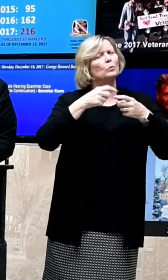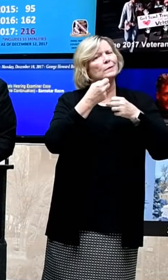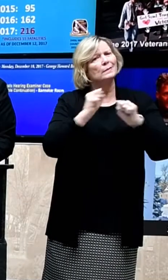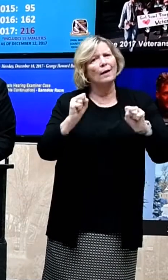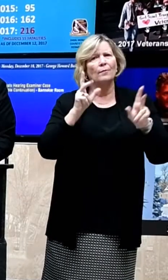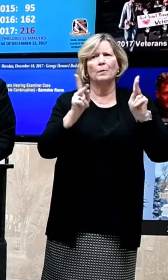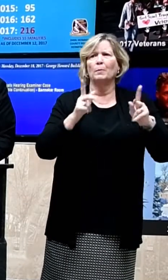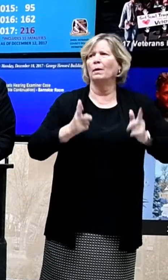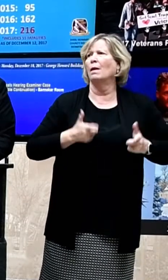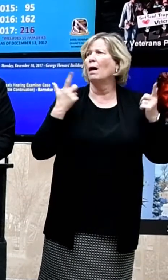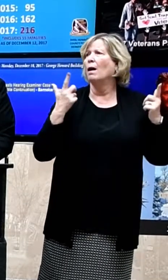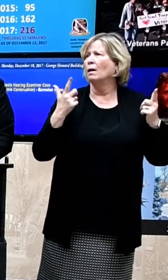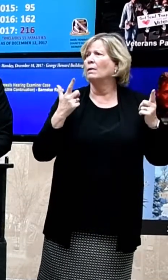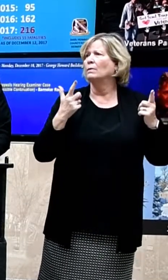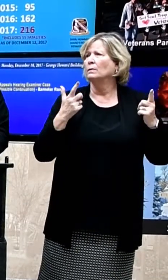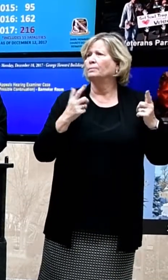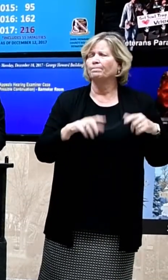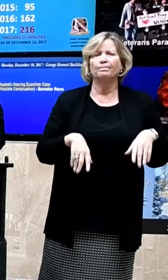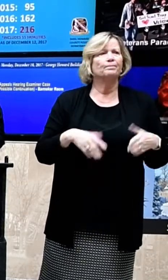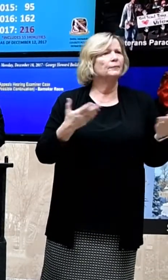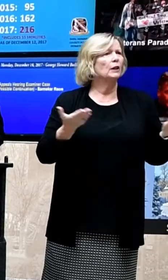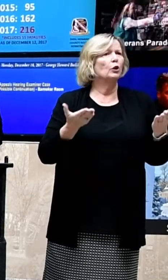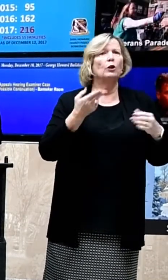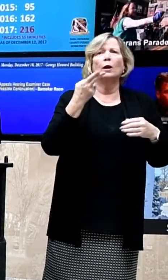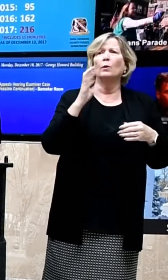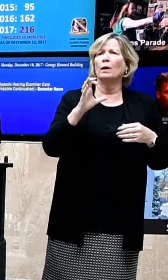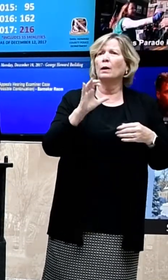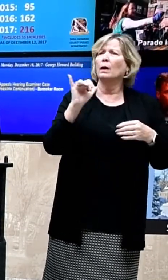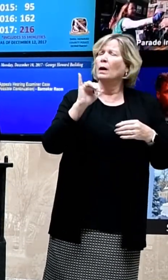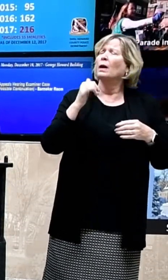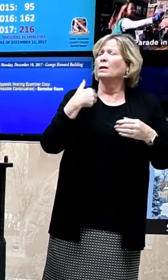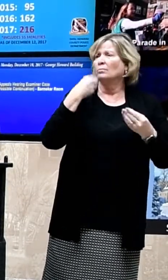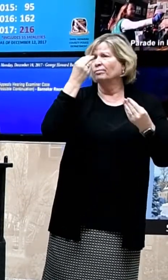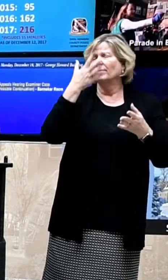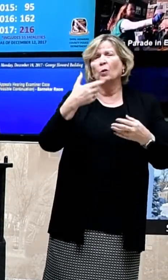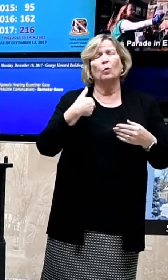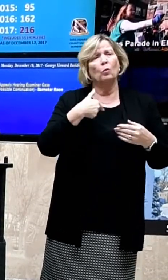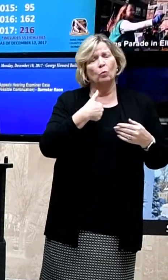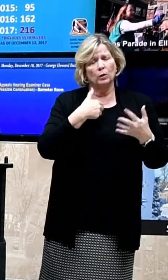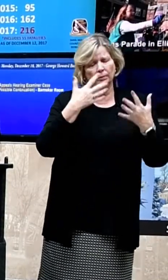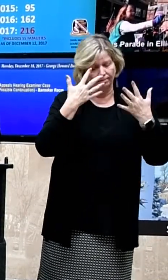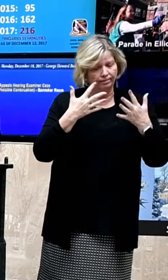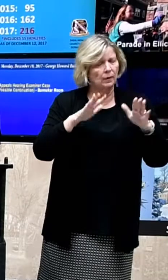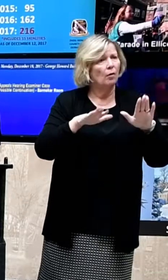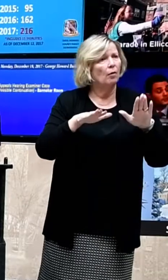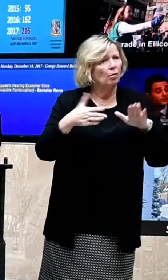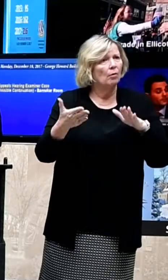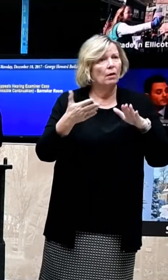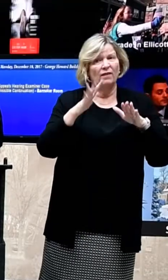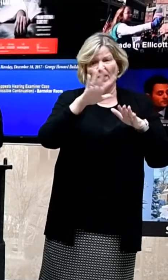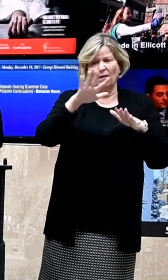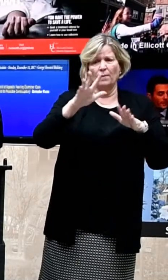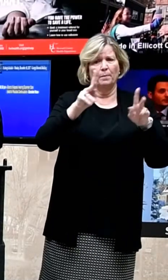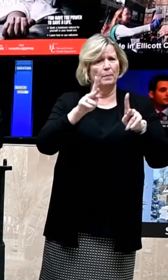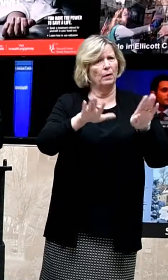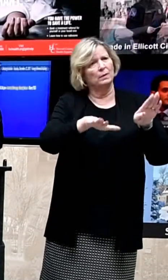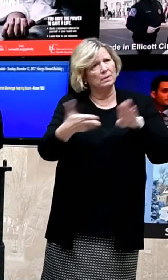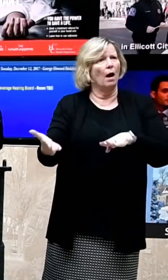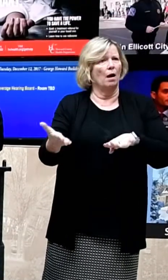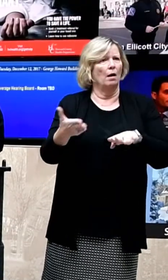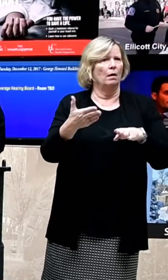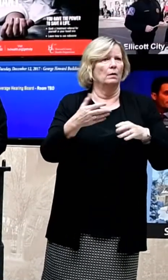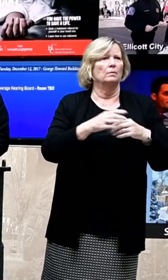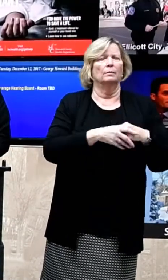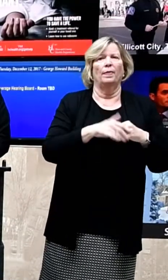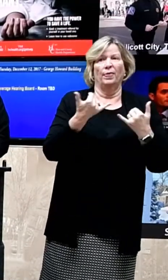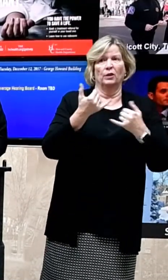lives. In Howard County, as I've said, we've tragically lost 55 people so far this year. We